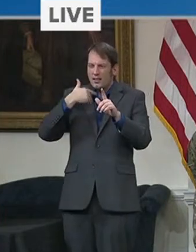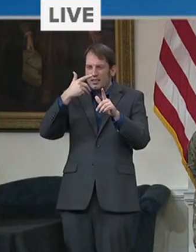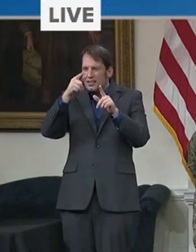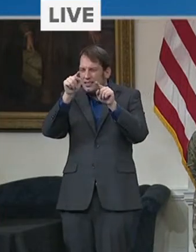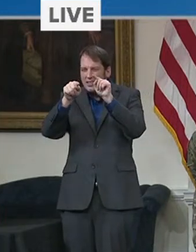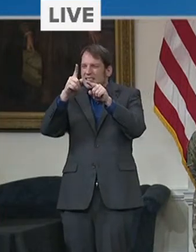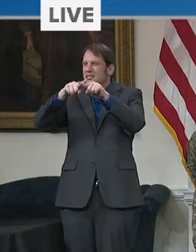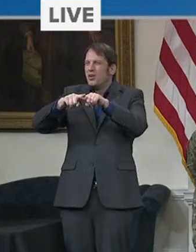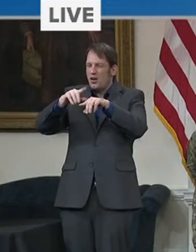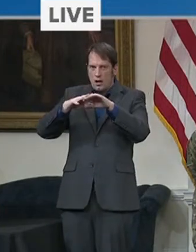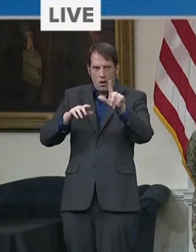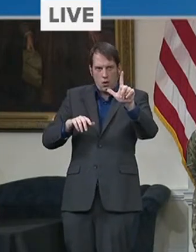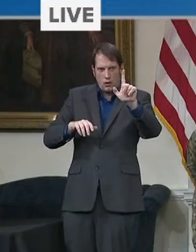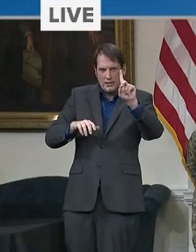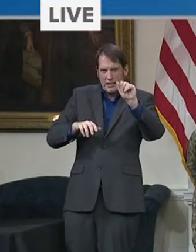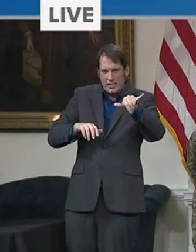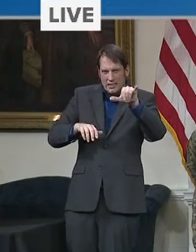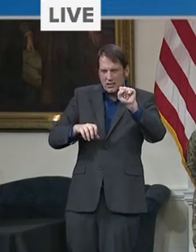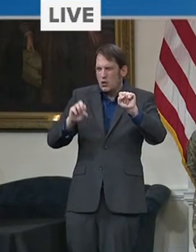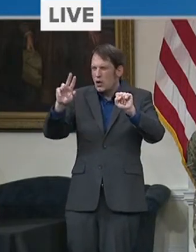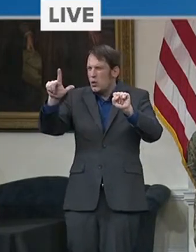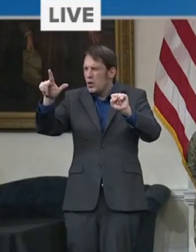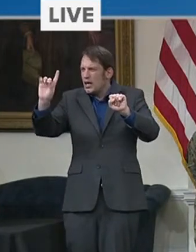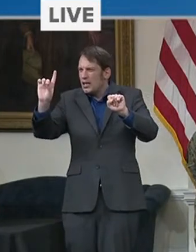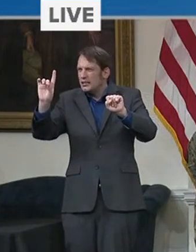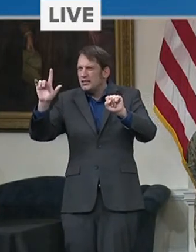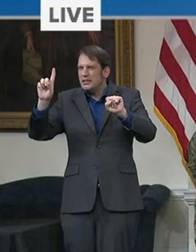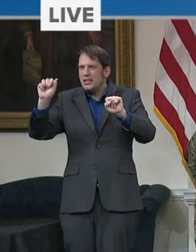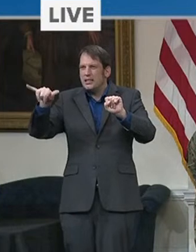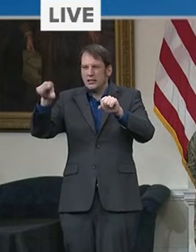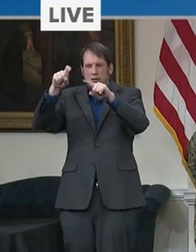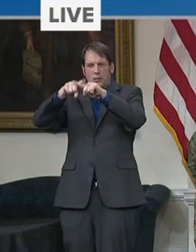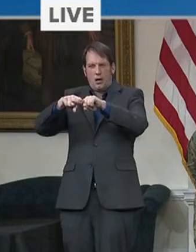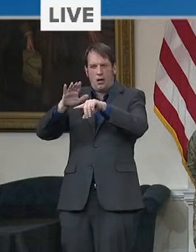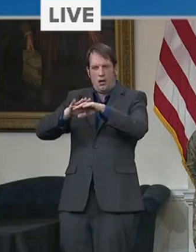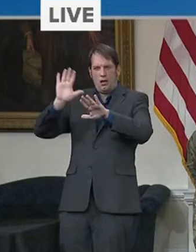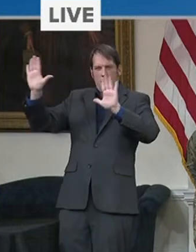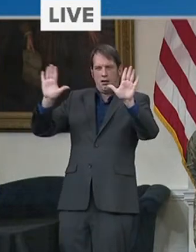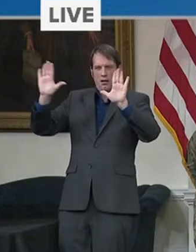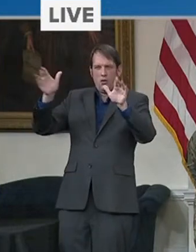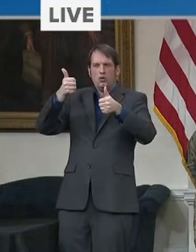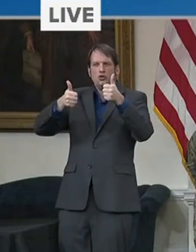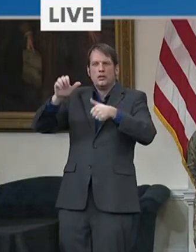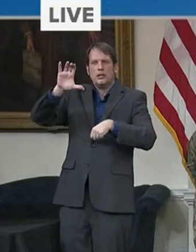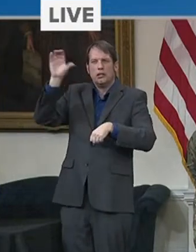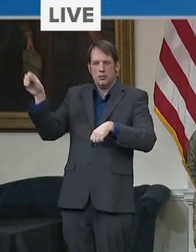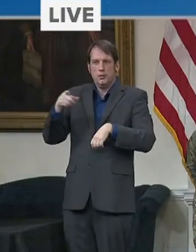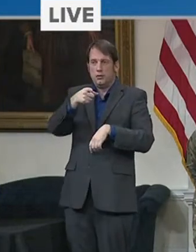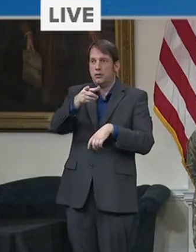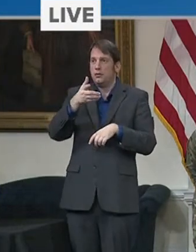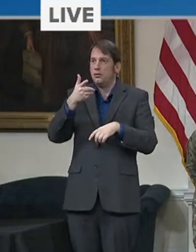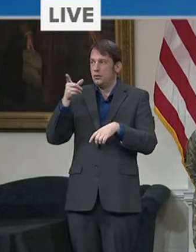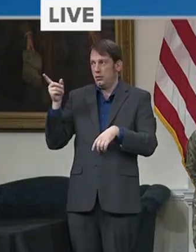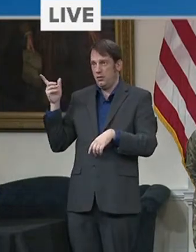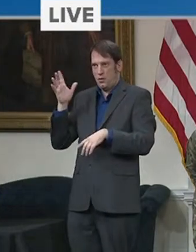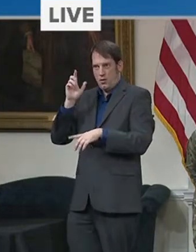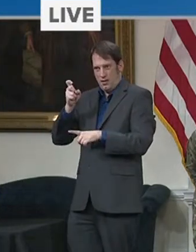the first dose. So those can't be sped up. They have to be held until the date that they're allowed to be given.